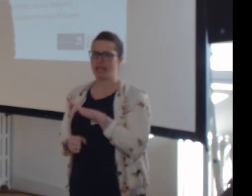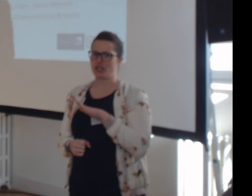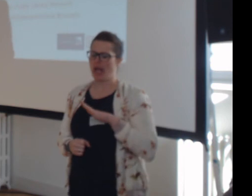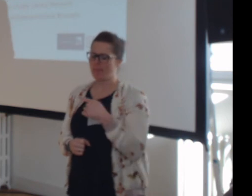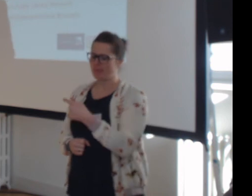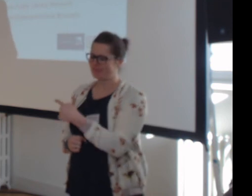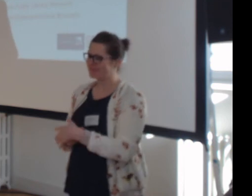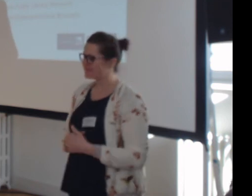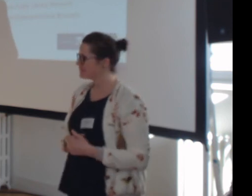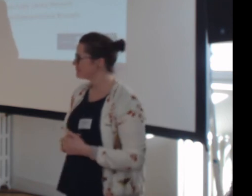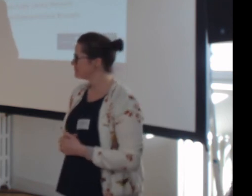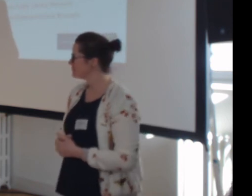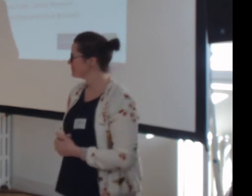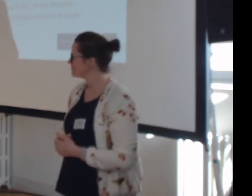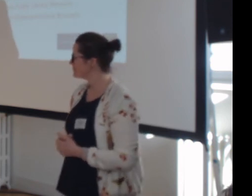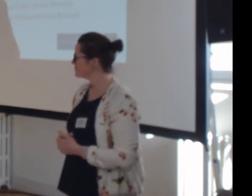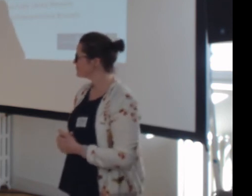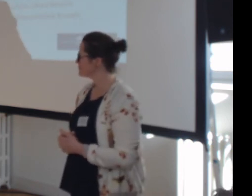Yeah.